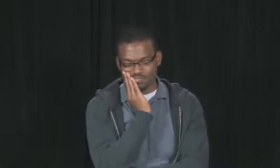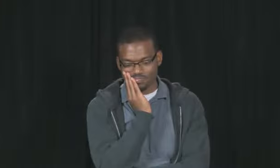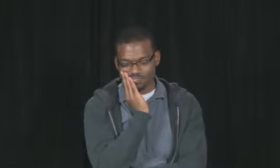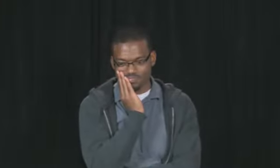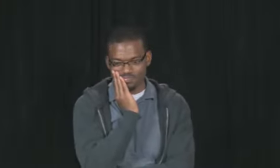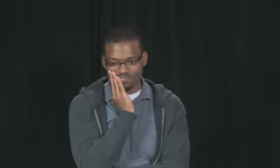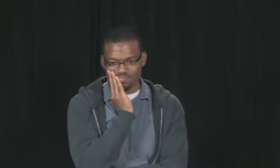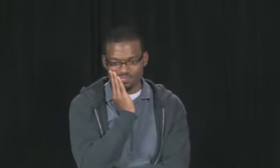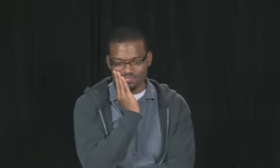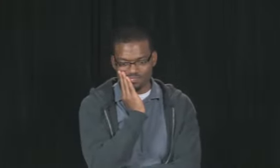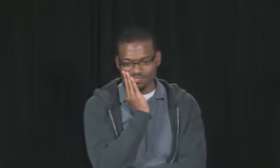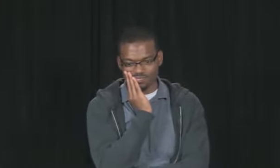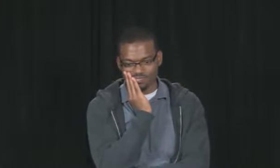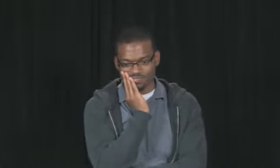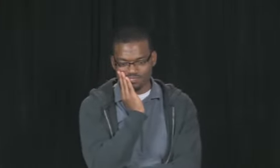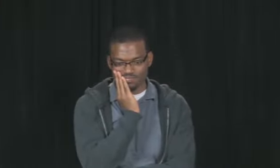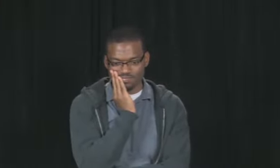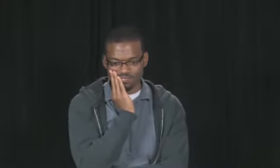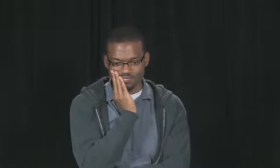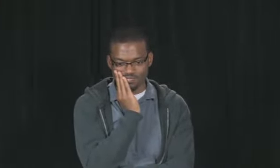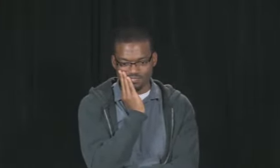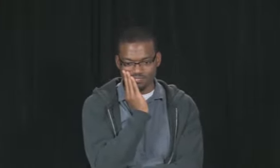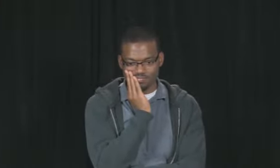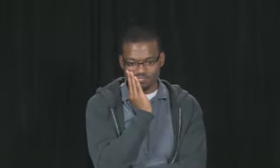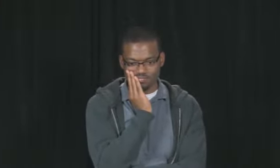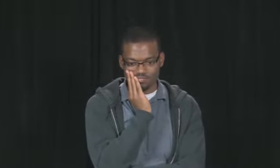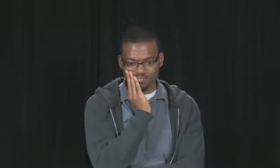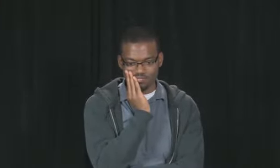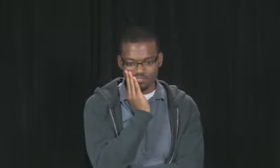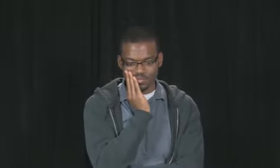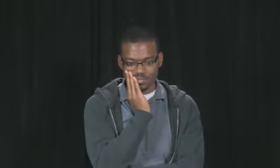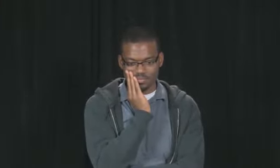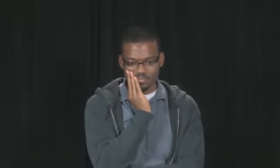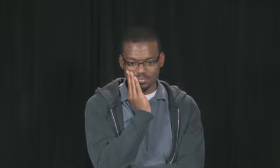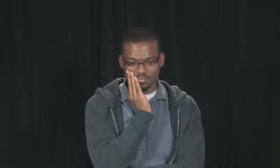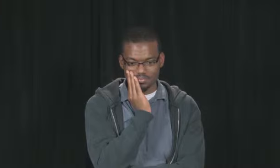But you can fix that and give it sort of what, I mean, I know why you're comparing, why you're